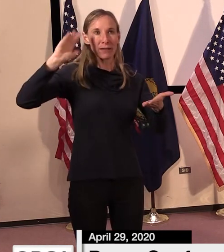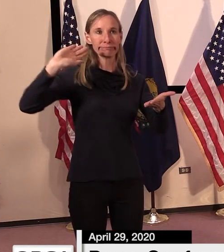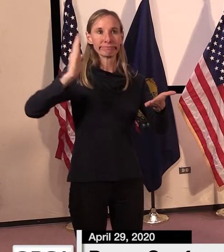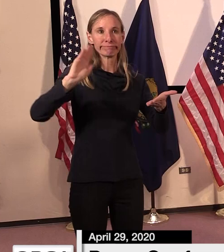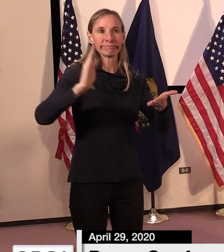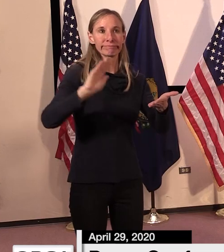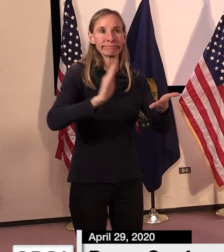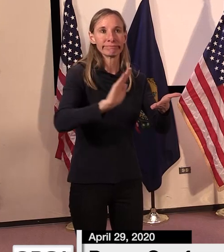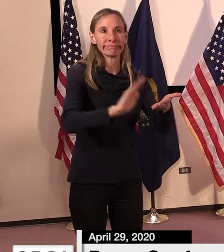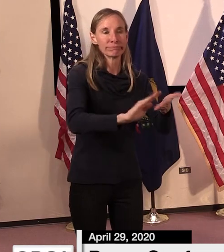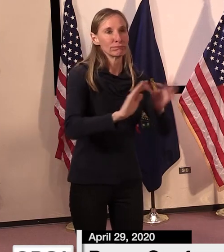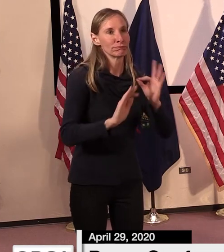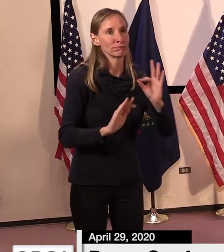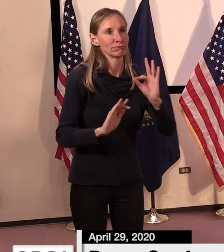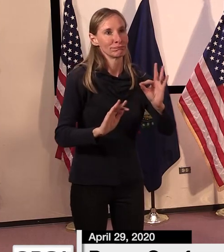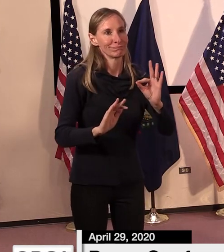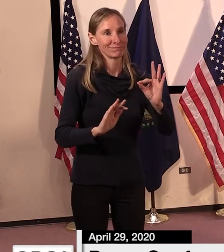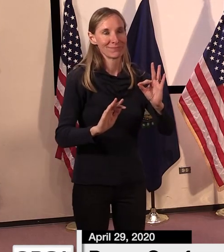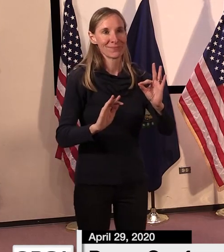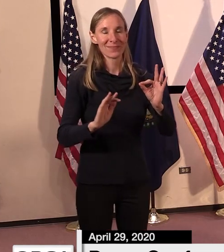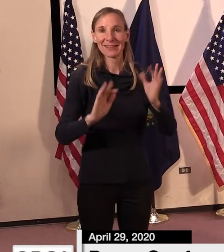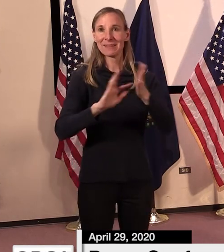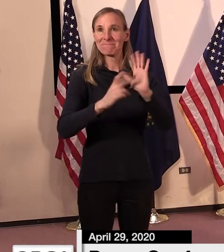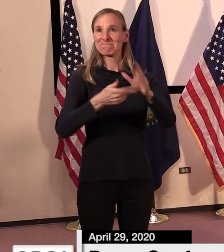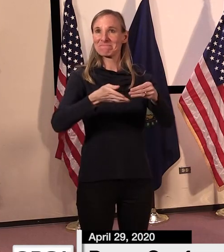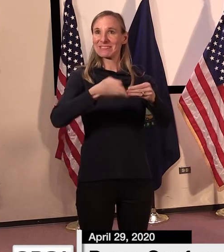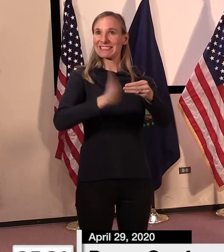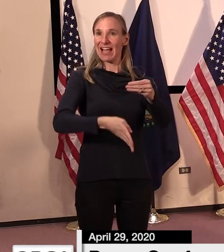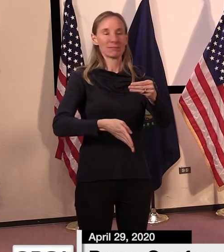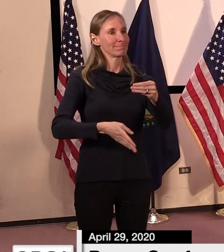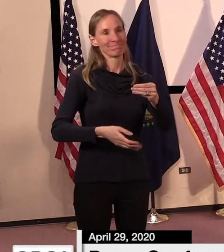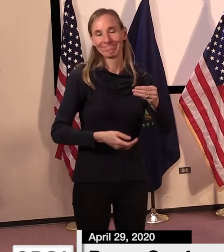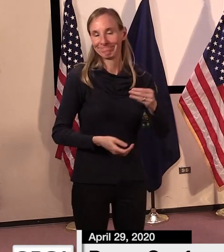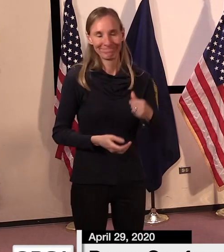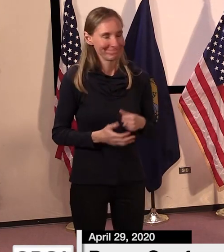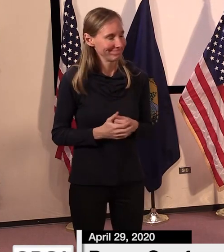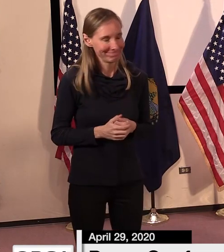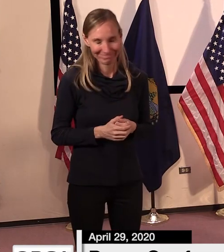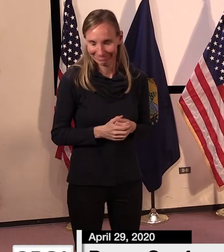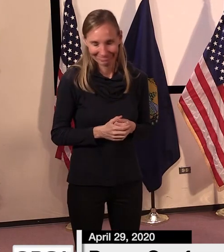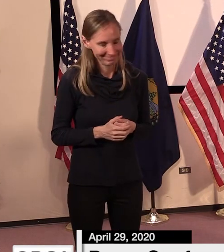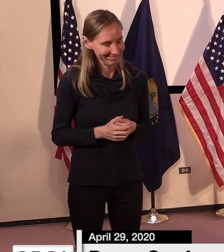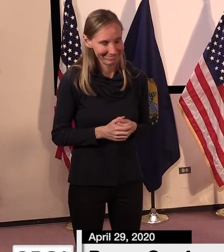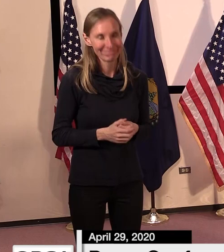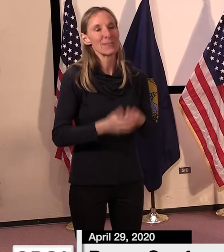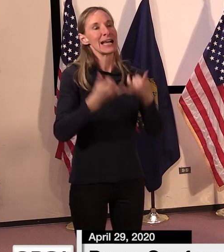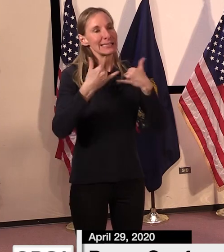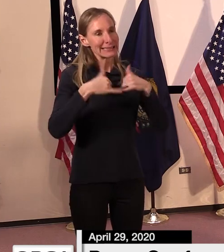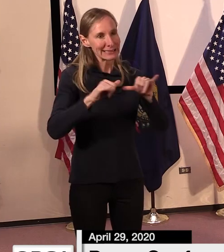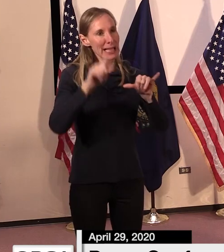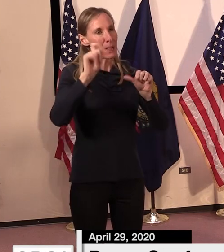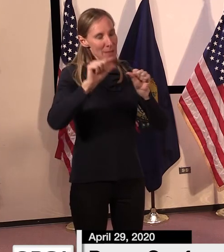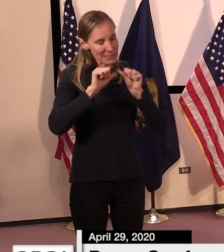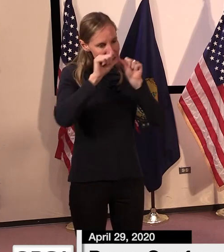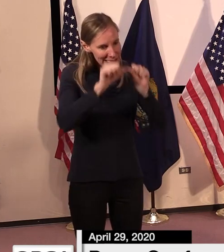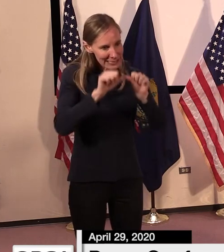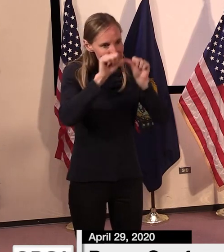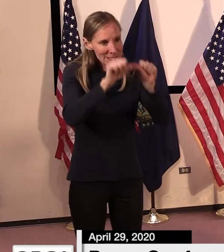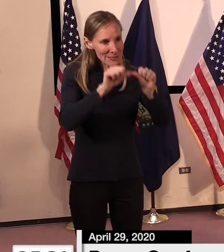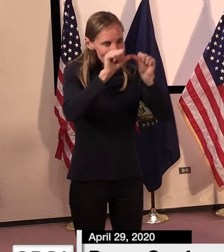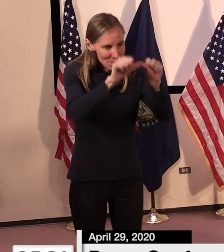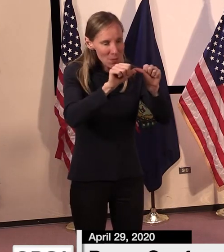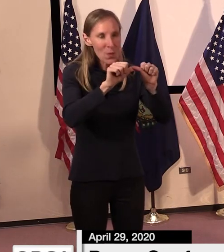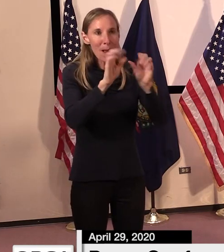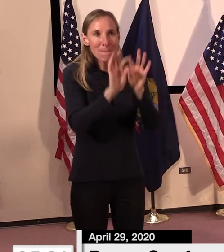before, we cannot declare victory yet. The work must continue to help keep our families, friends, and